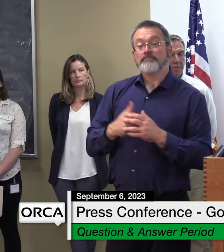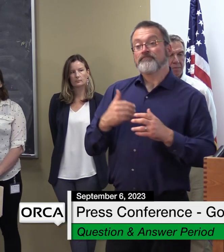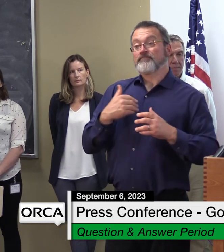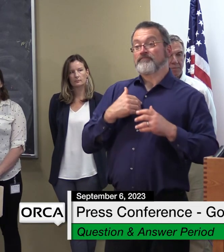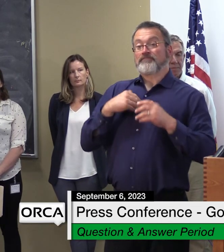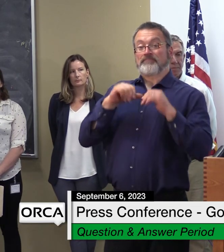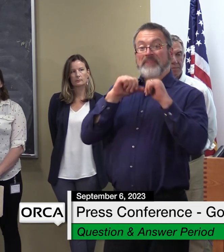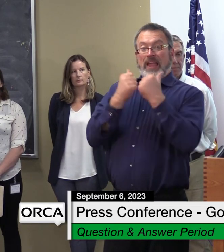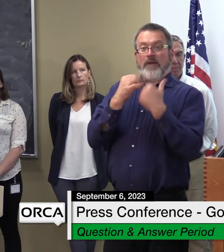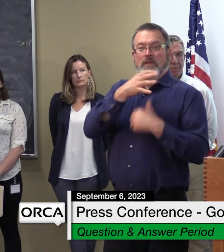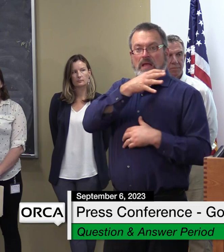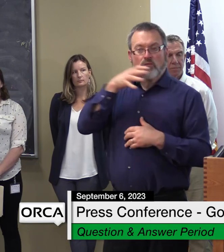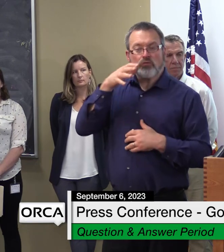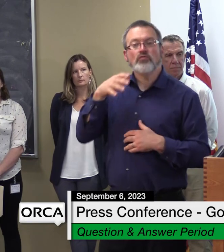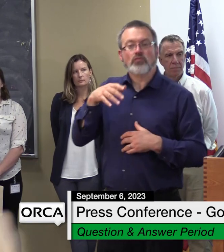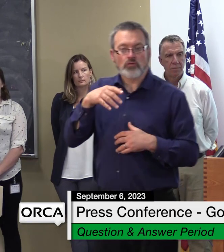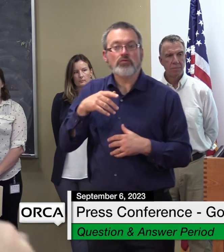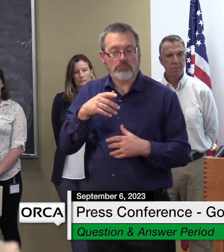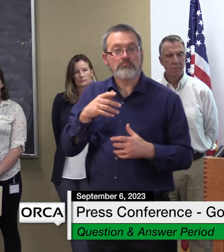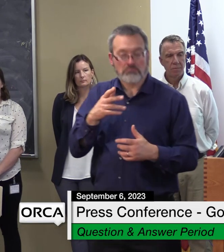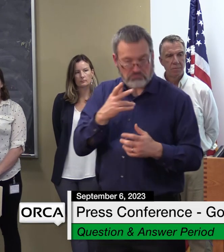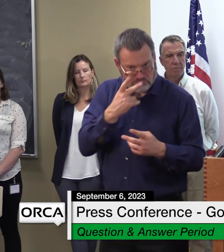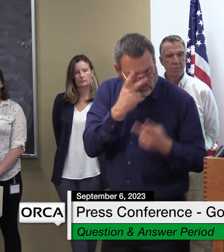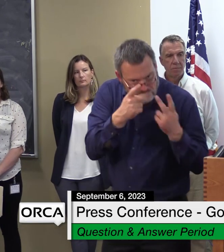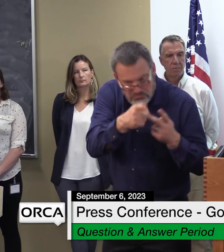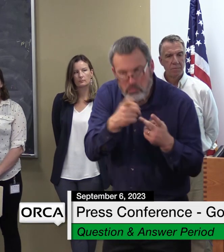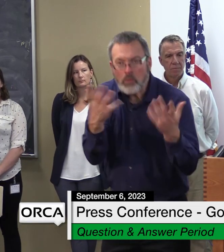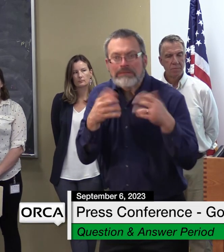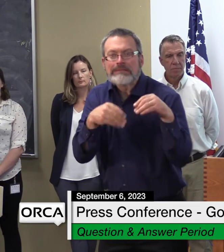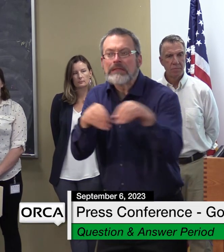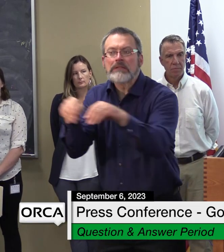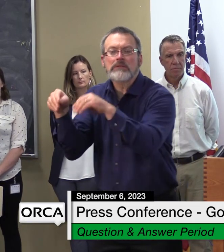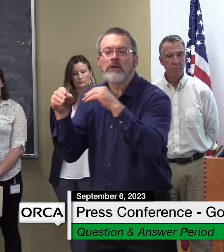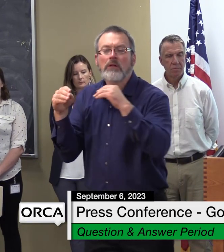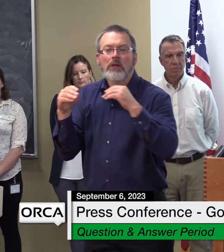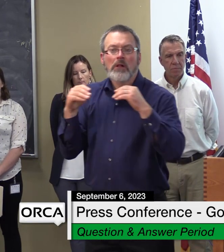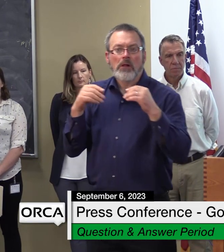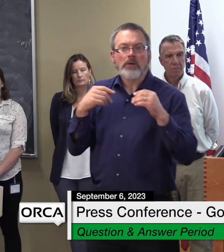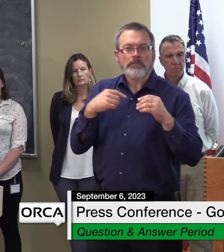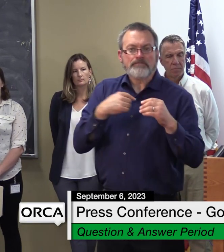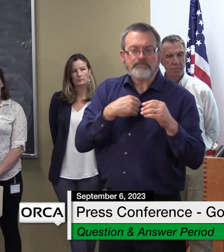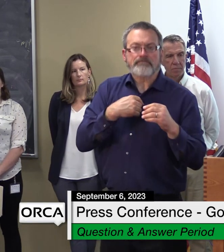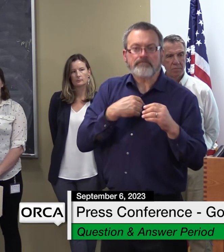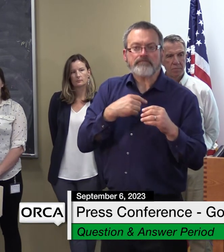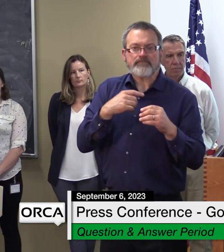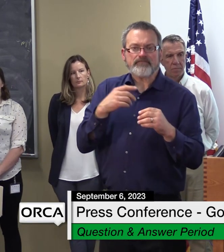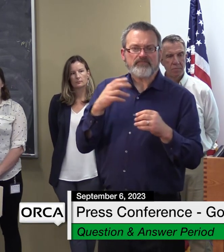find where people are selling feed. I think there's about maybe 36 that have